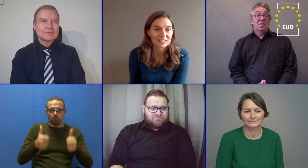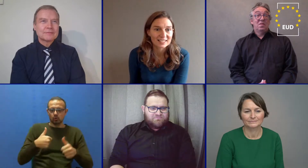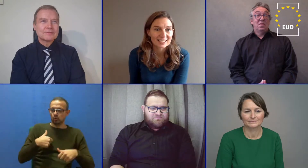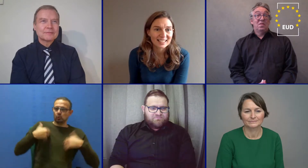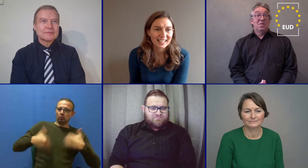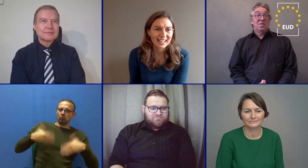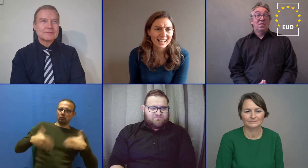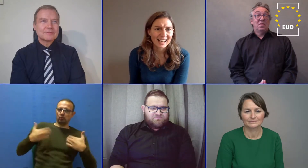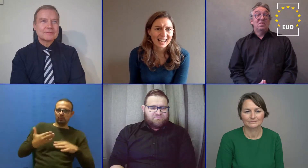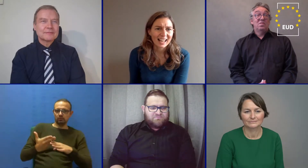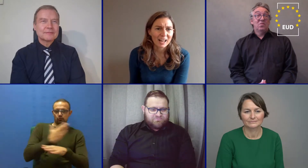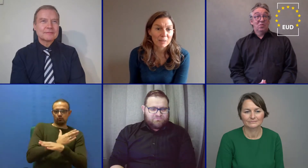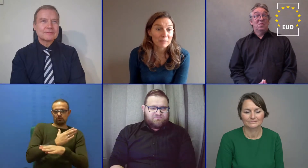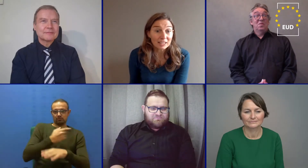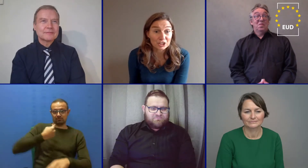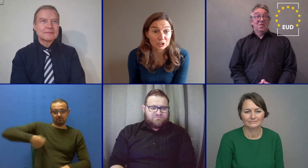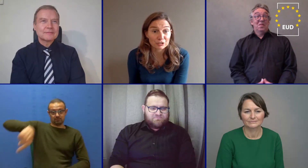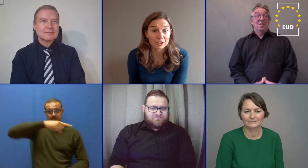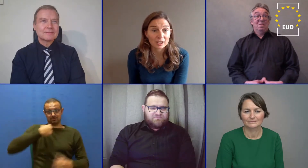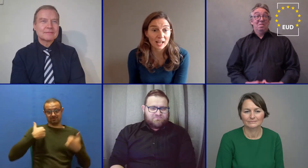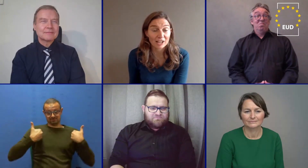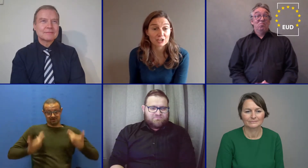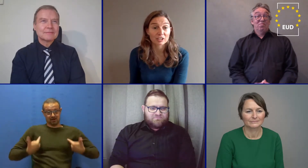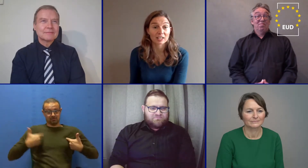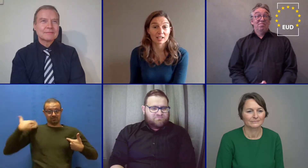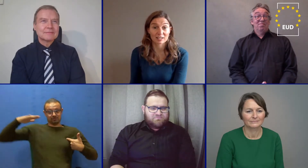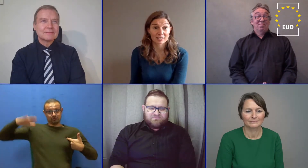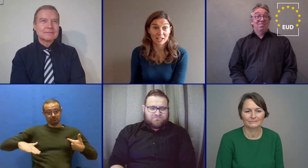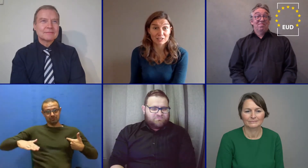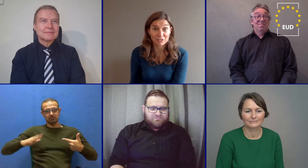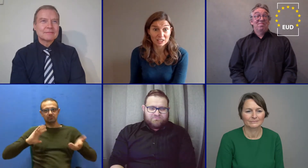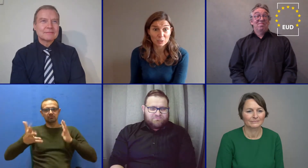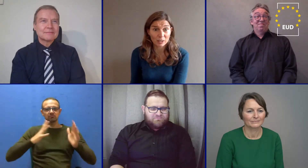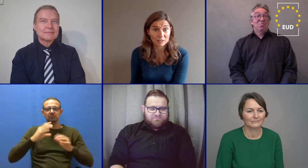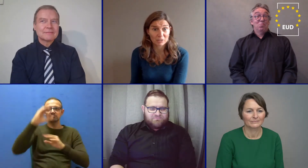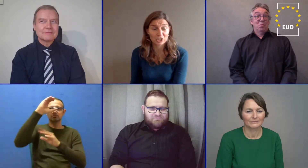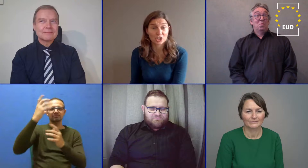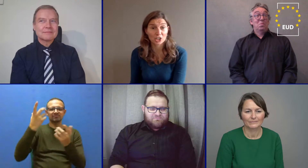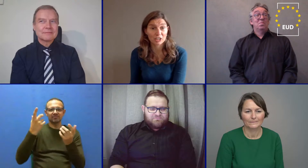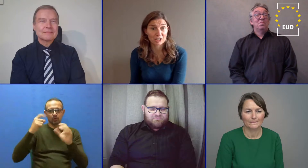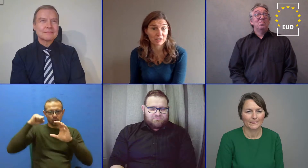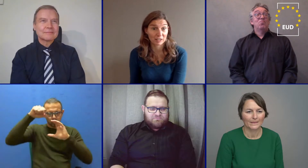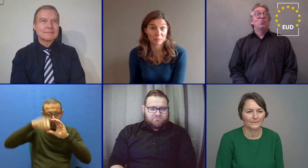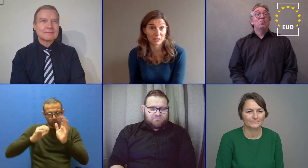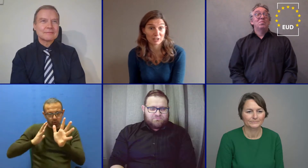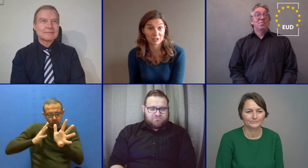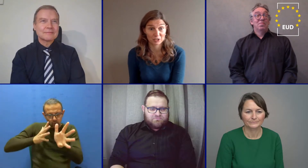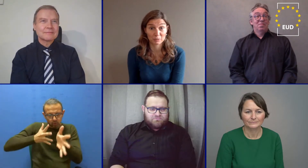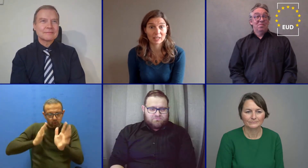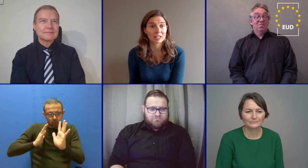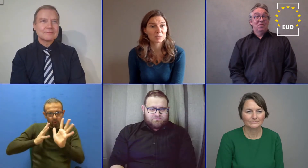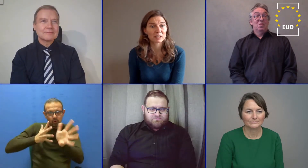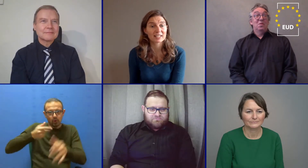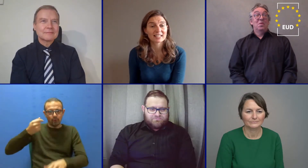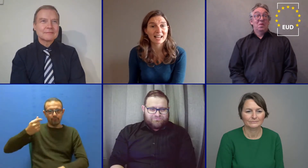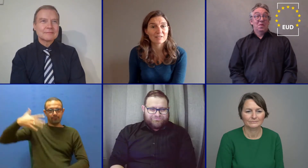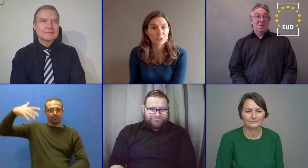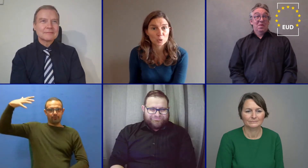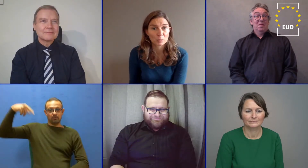lives. Many children actually sign really well at a much younger age if I compare to me, and that's because they have so